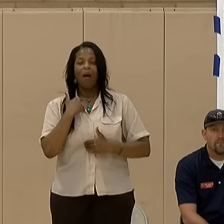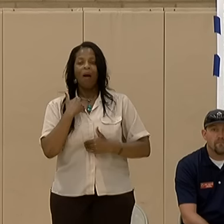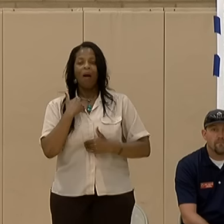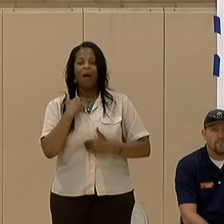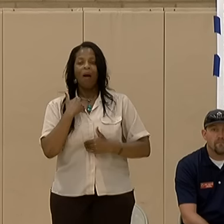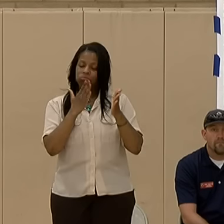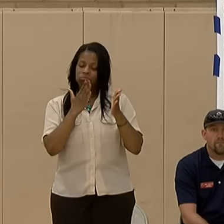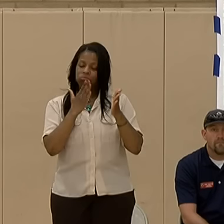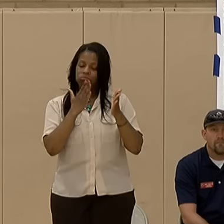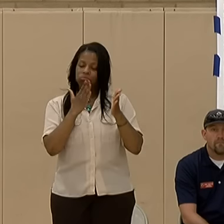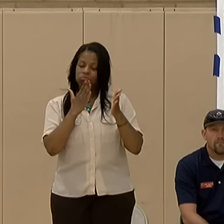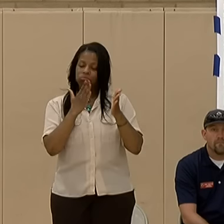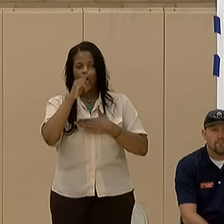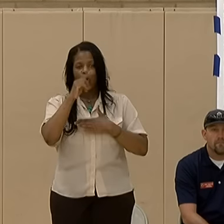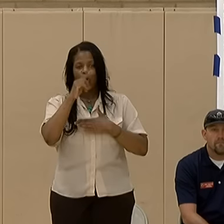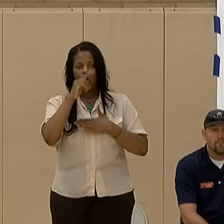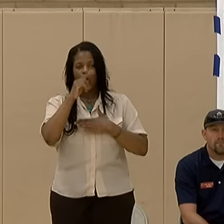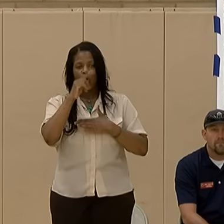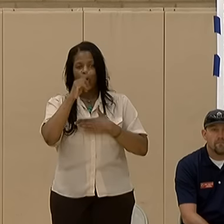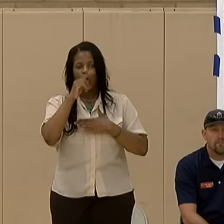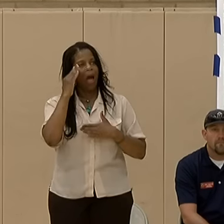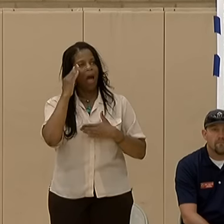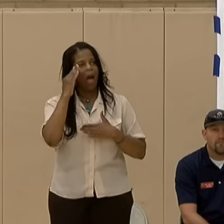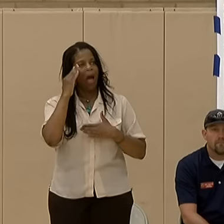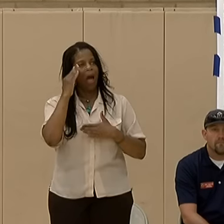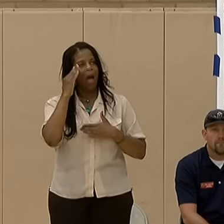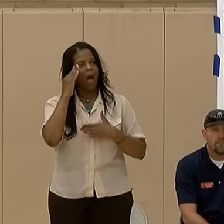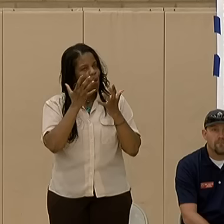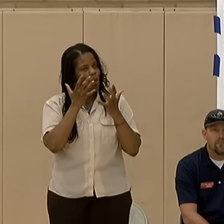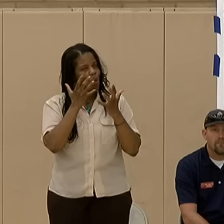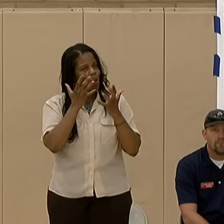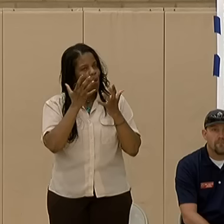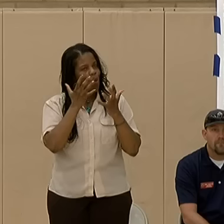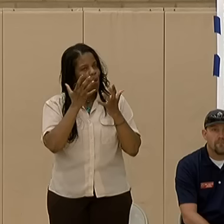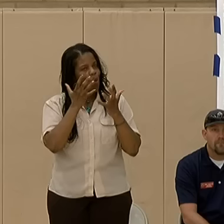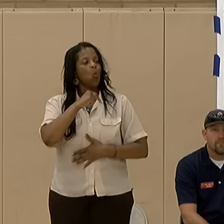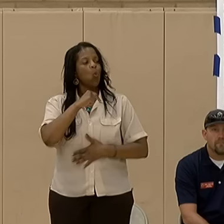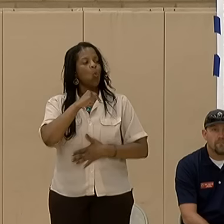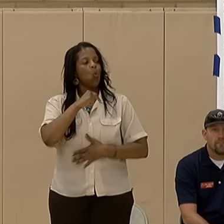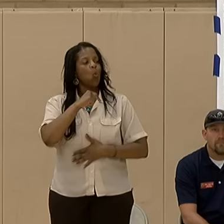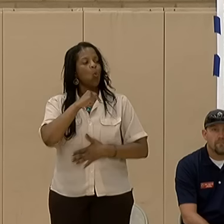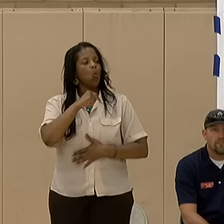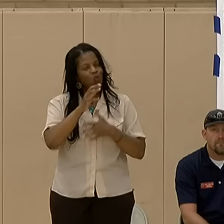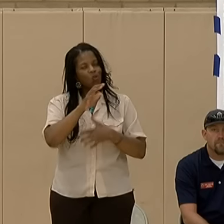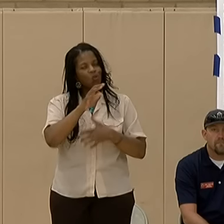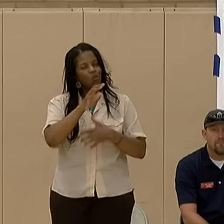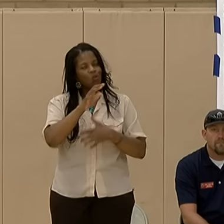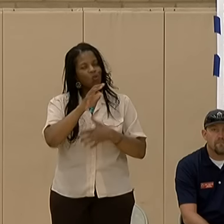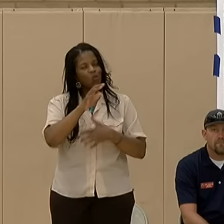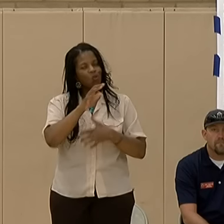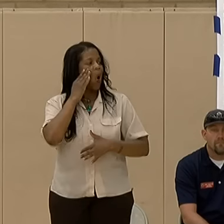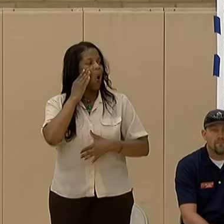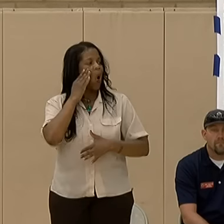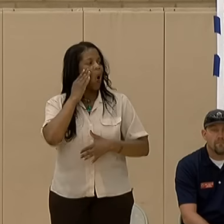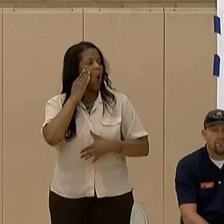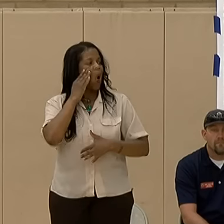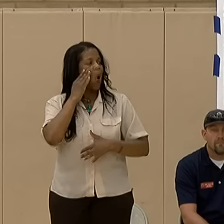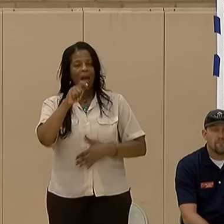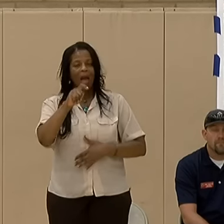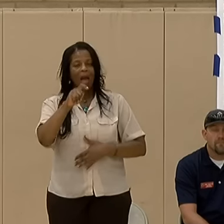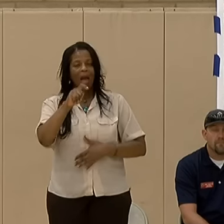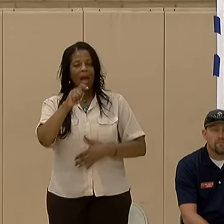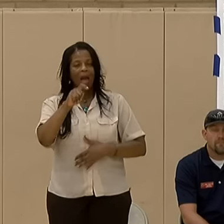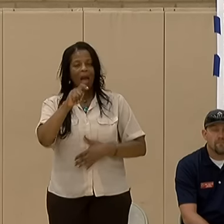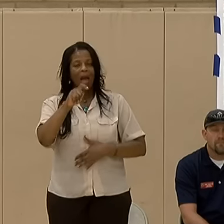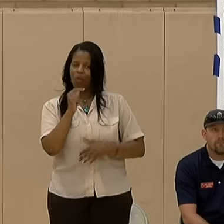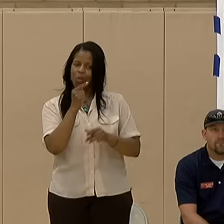I know you want to go home. We want you to go home. But we have to do it the correct,